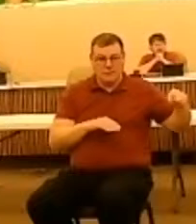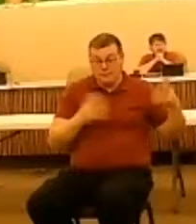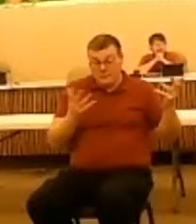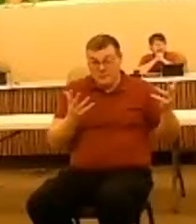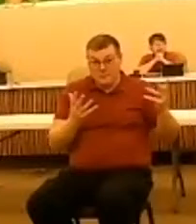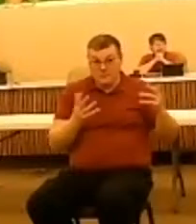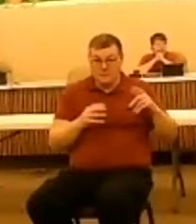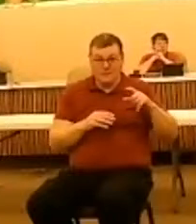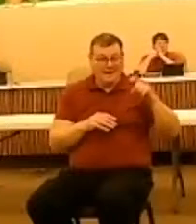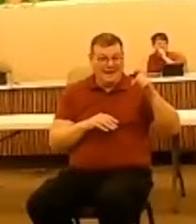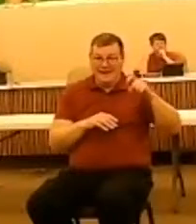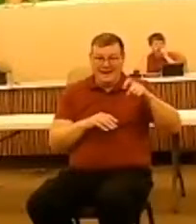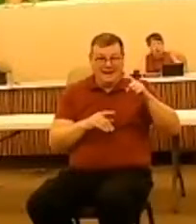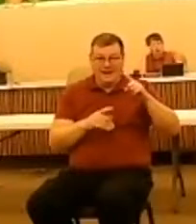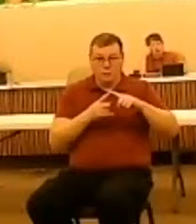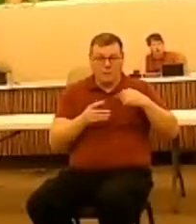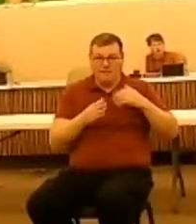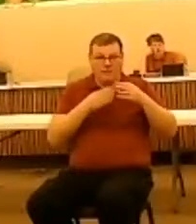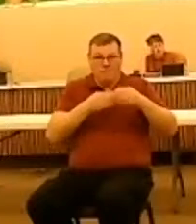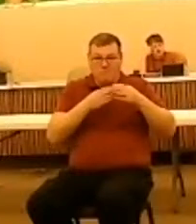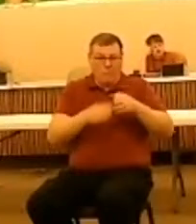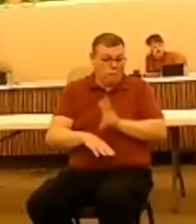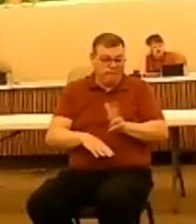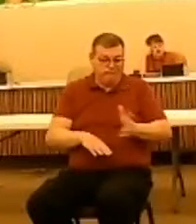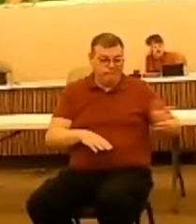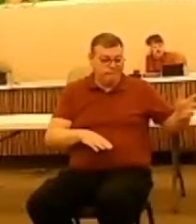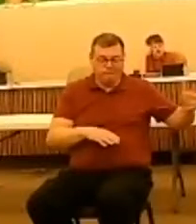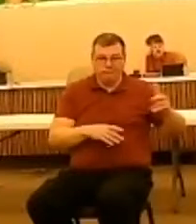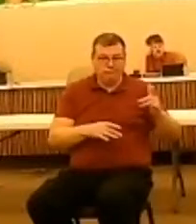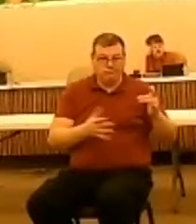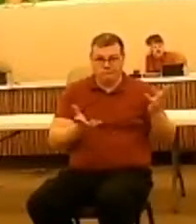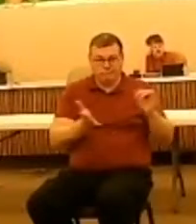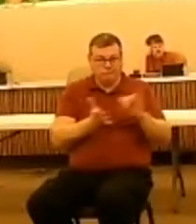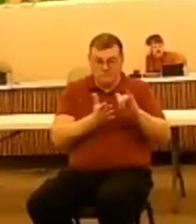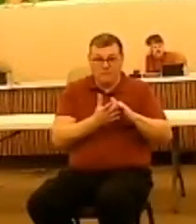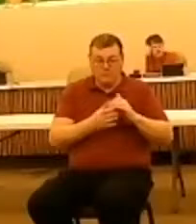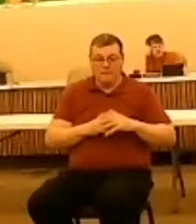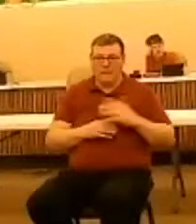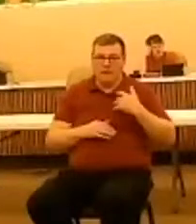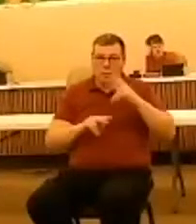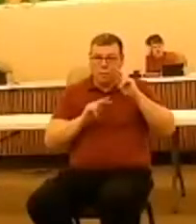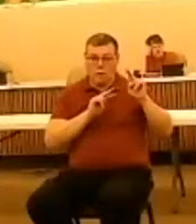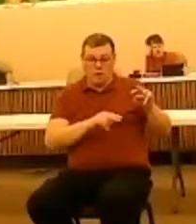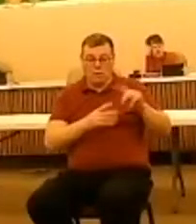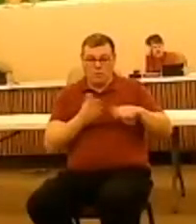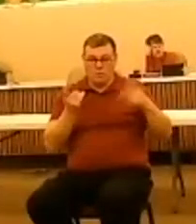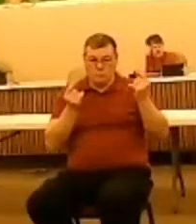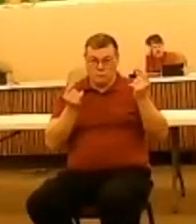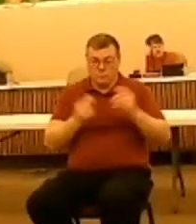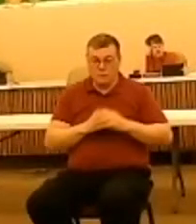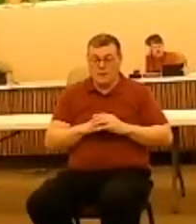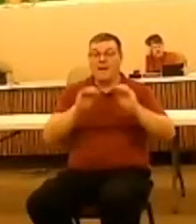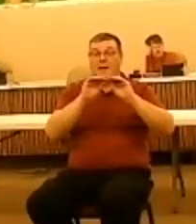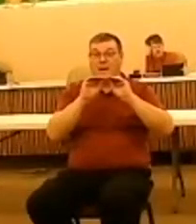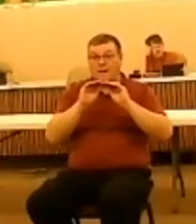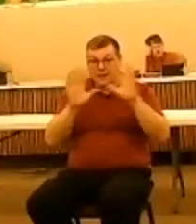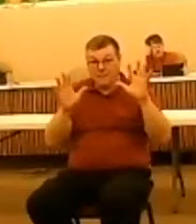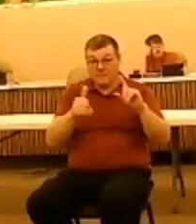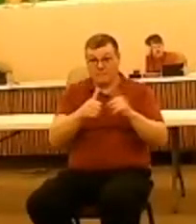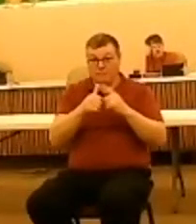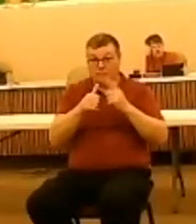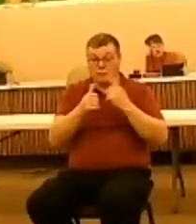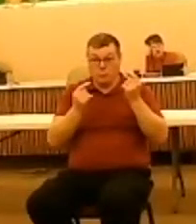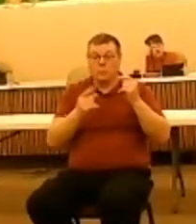need an amphibious vehicle to get into their driveways. Yeah. So that's what we're looking to do. Obviously, the first step is to